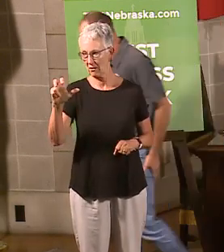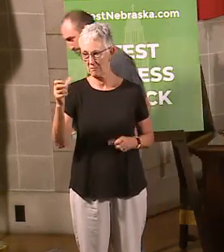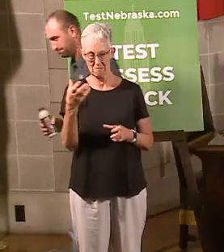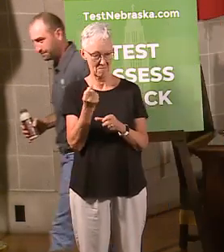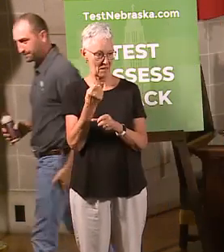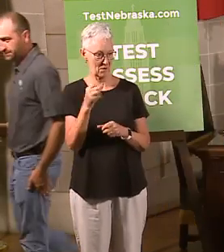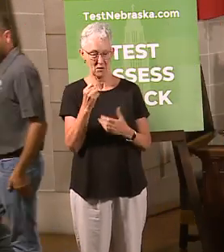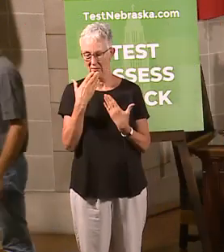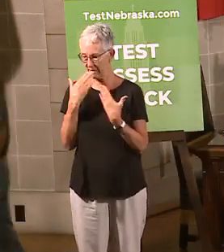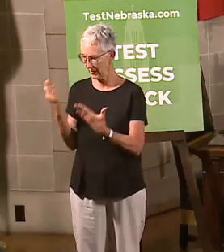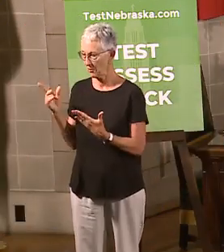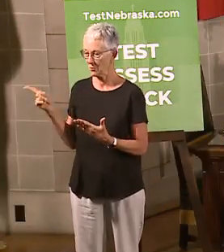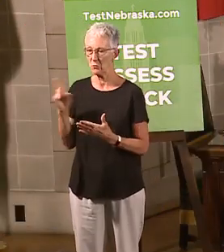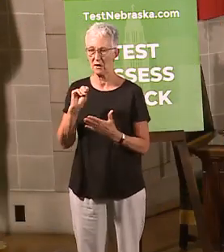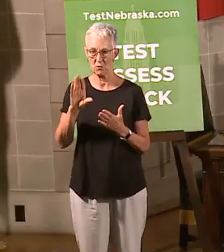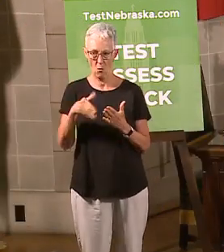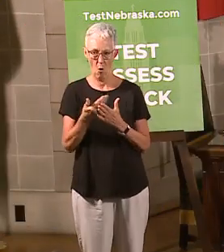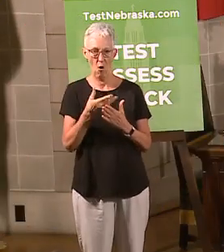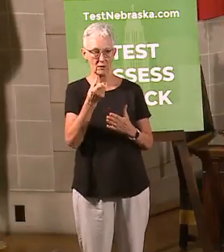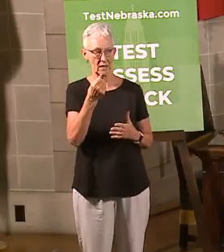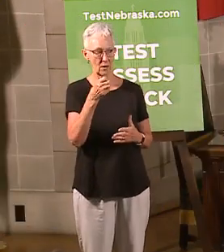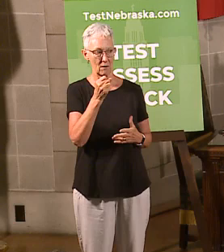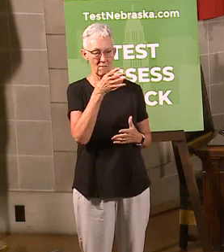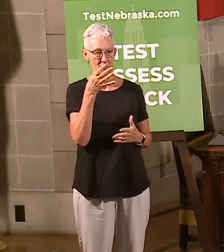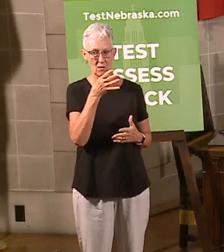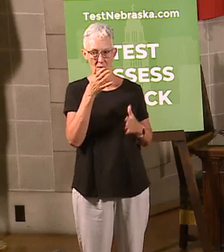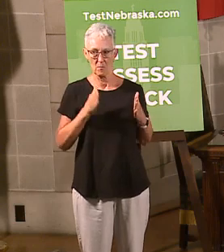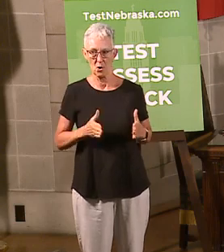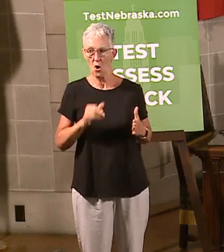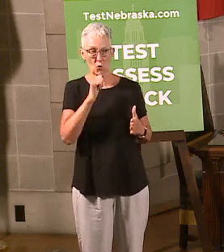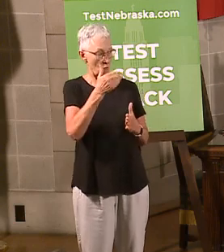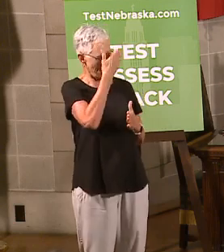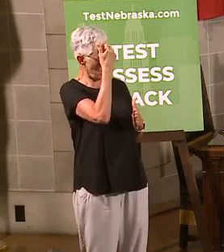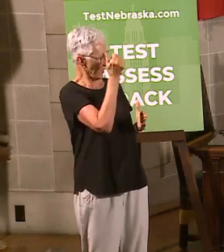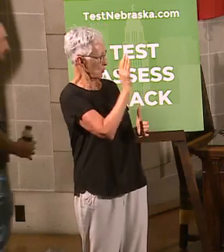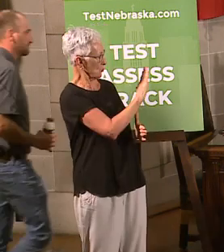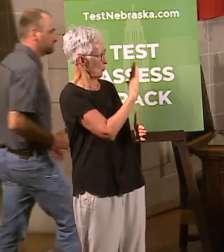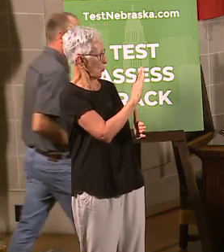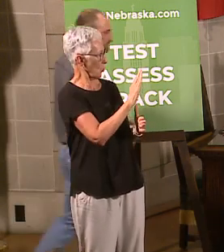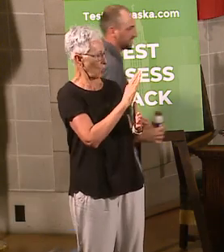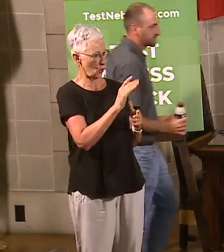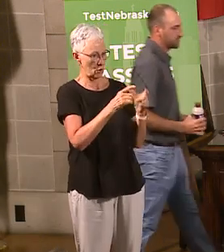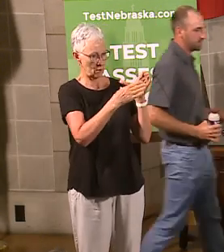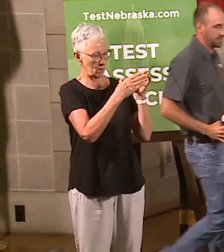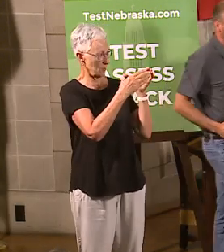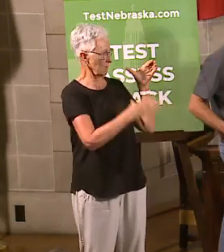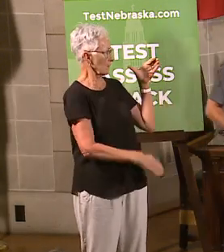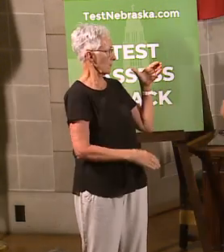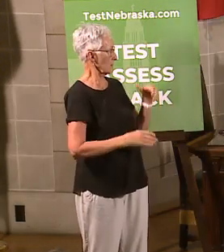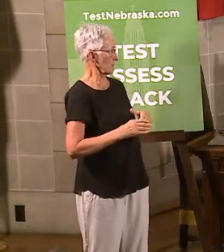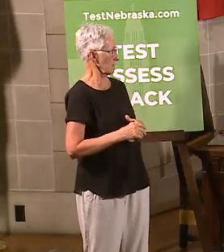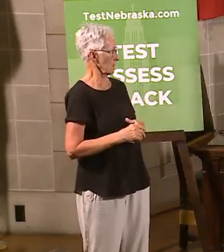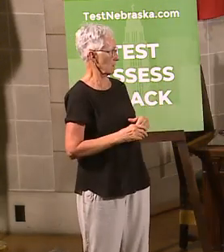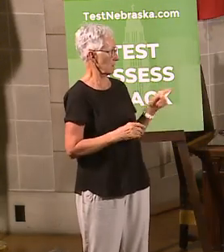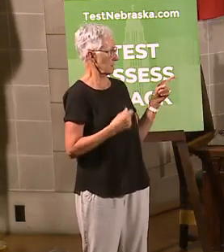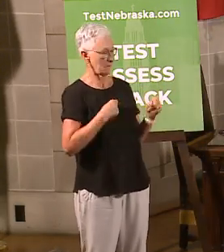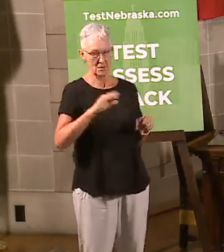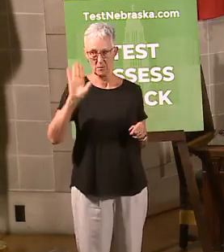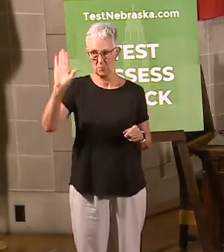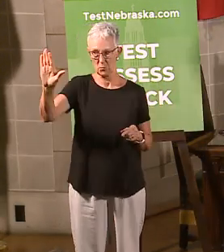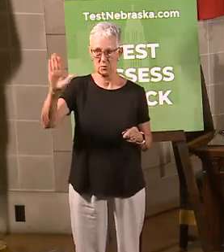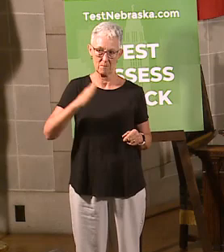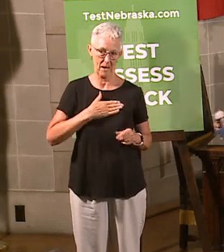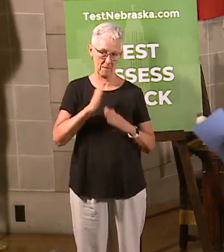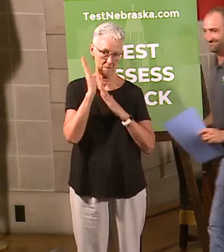farmers. Oh, Mike, don't forget your proclamation. Yep, that's going to go on my bedroom wall probably.